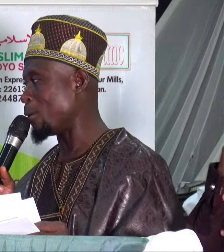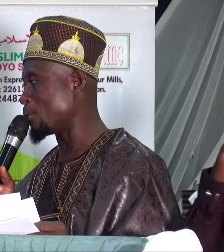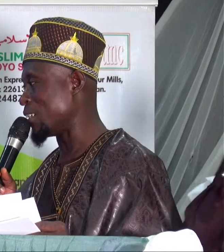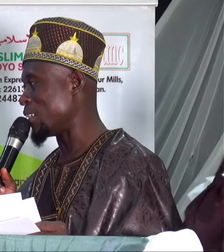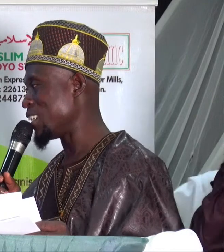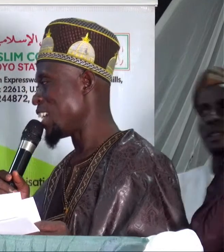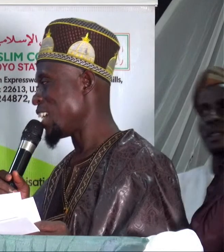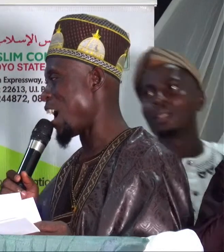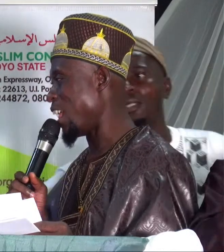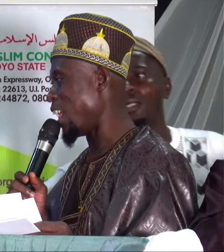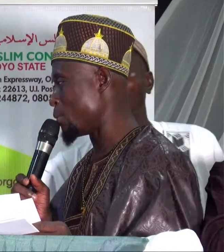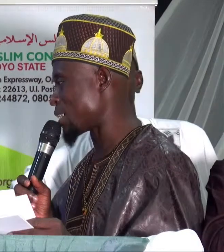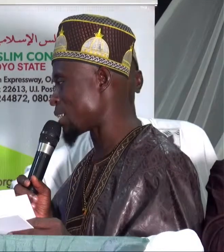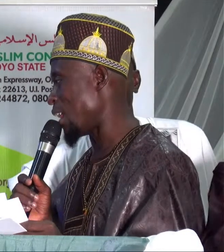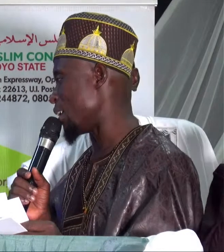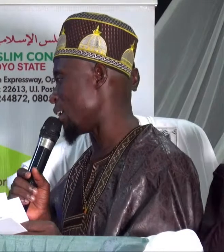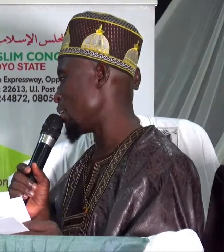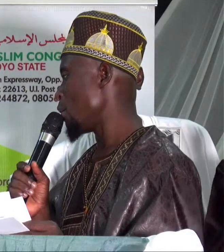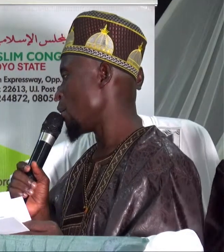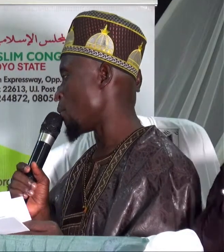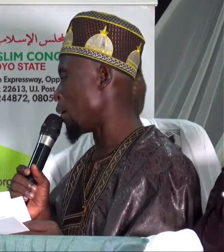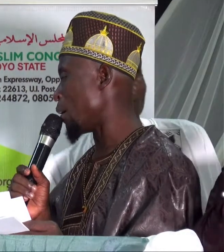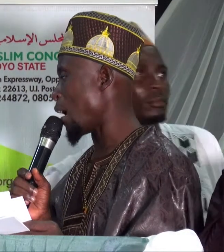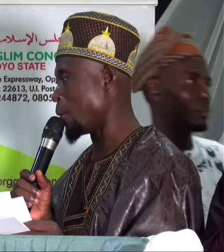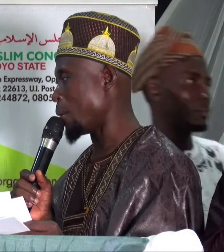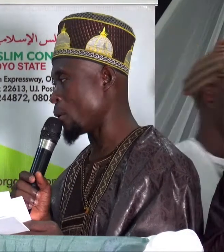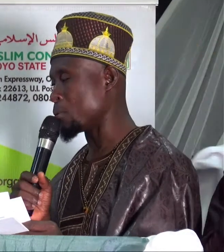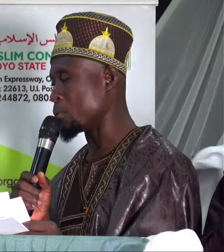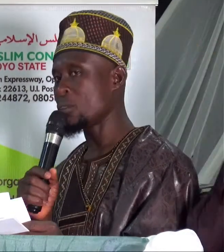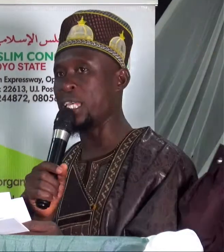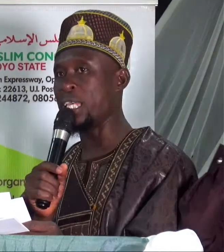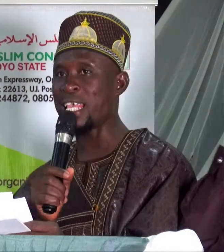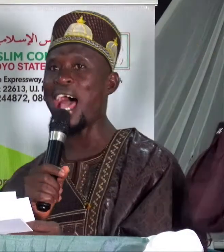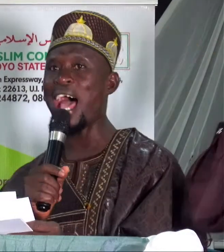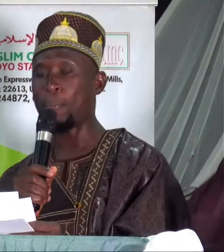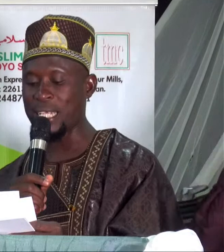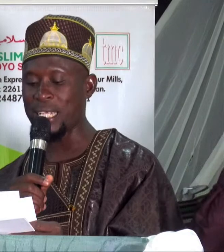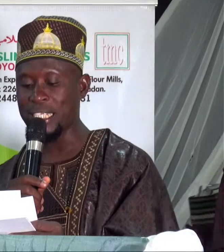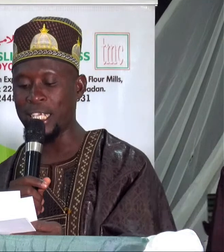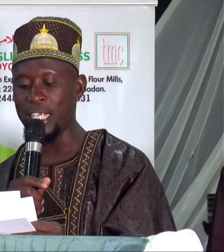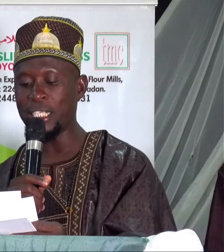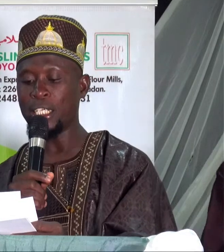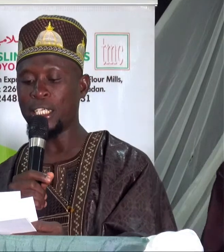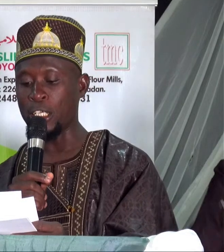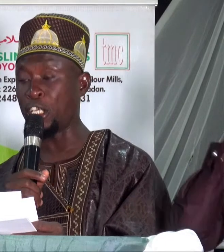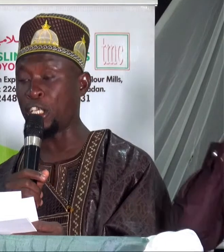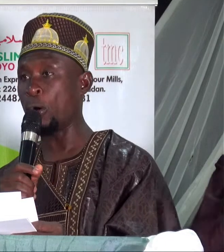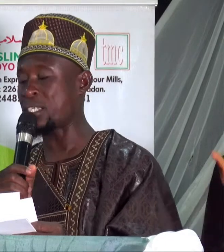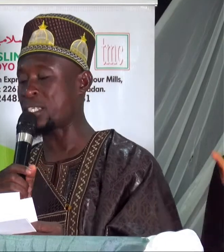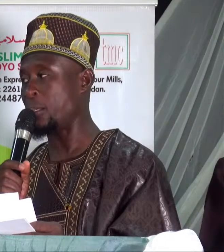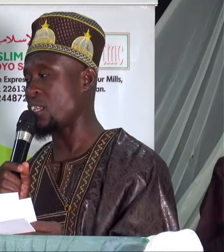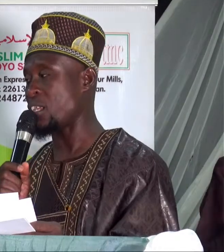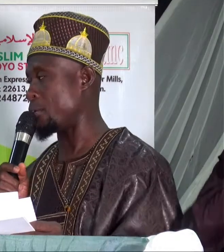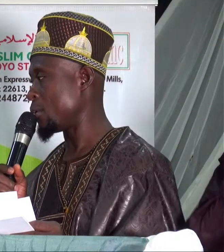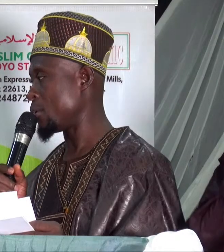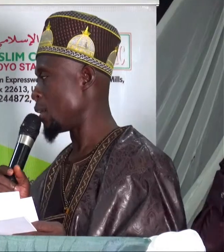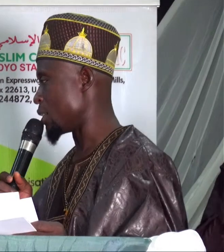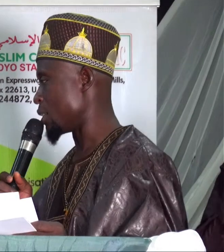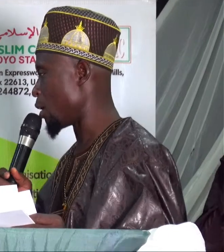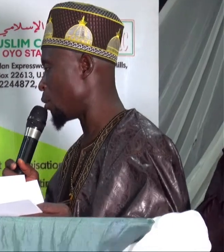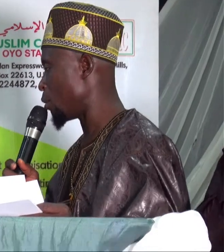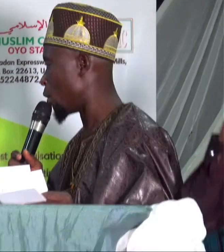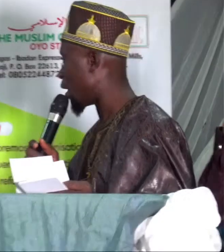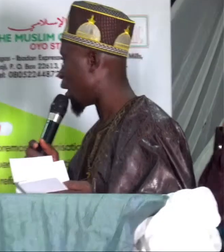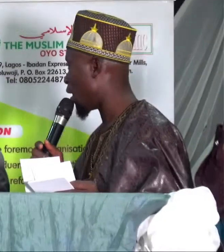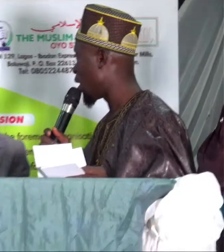ni alan wa salam wa marhaban bikum is here representing the GOC himself.